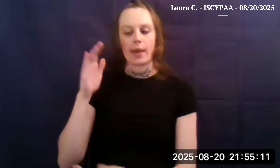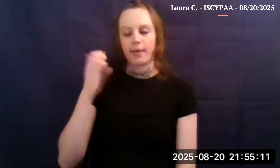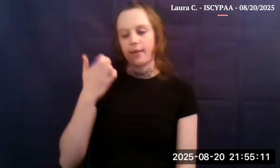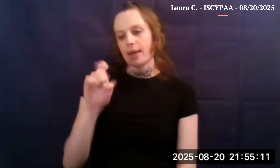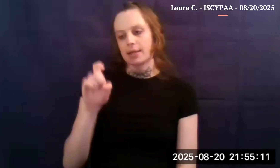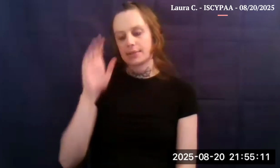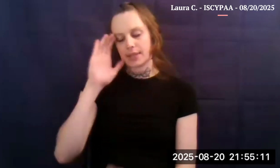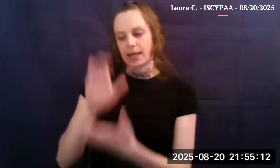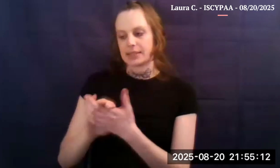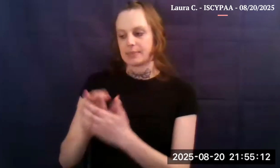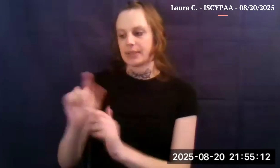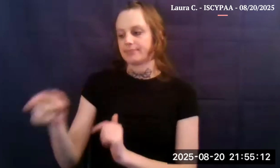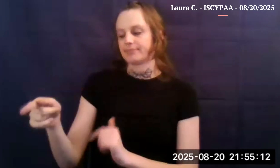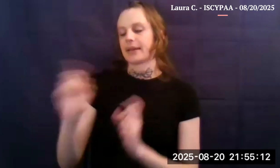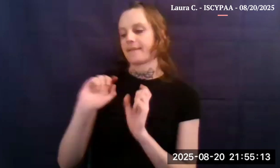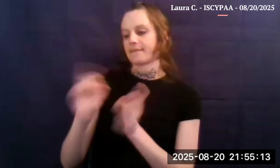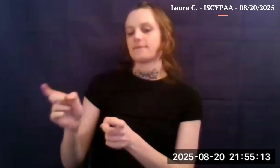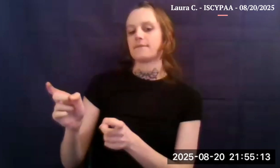physical custody.